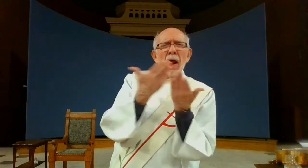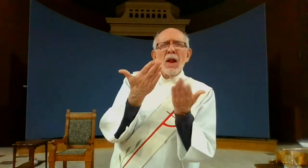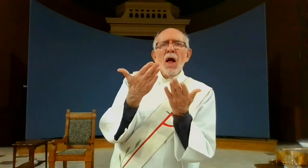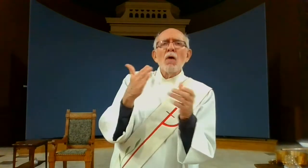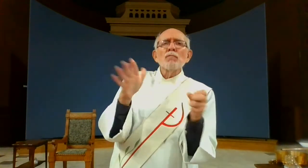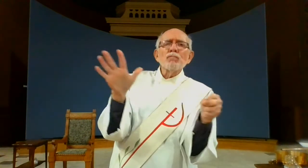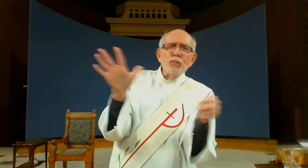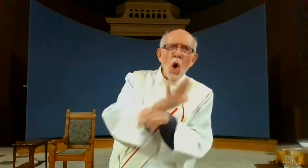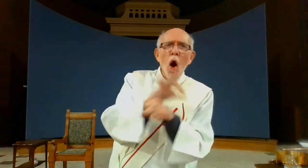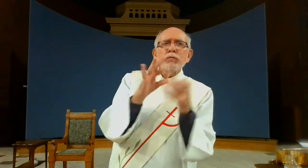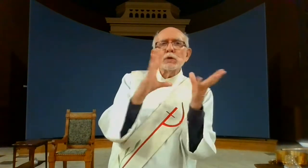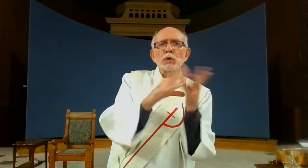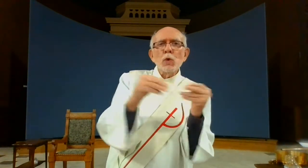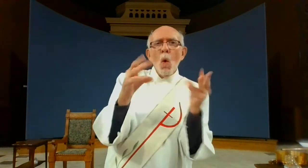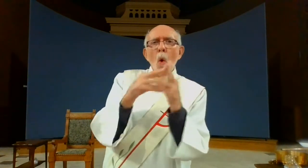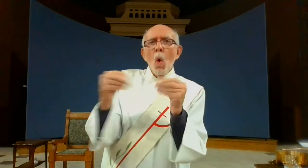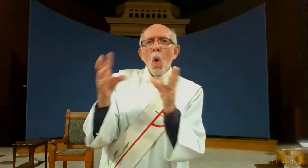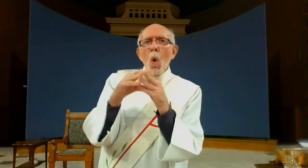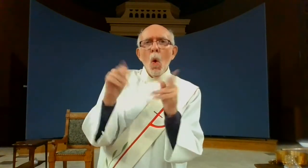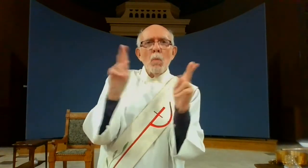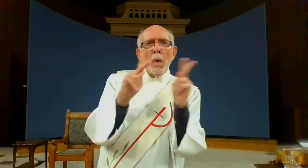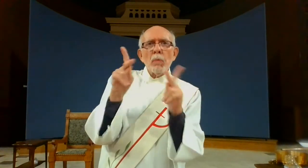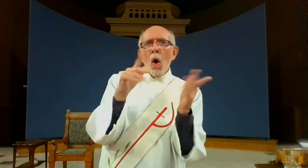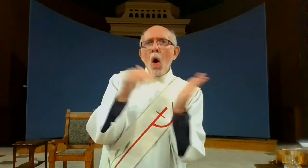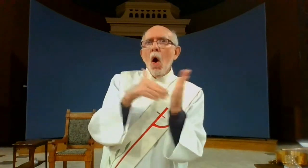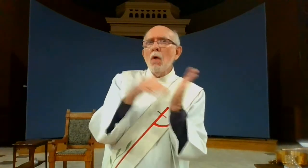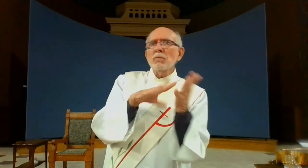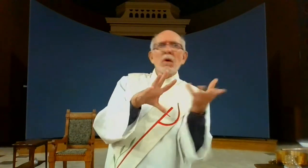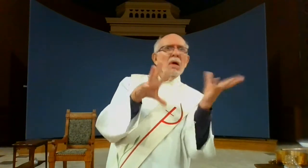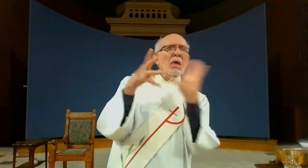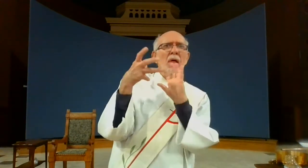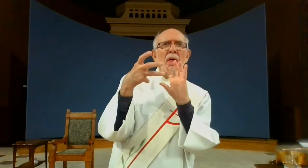The Bible is full of stories of people that were confused